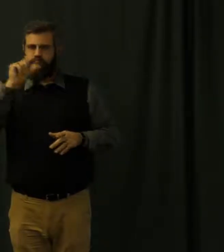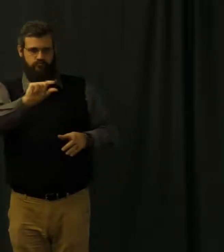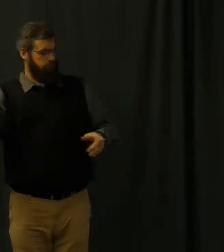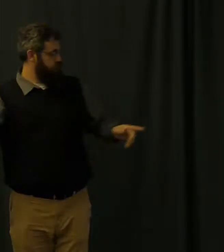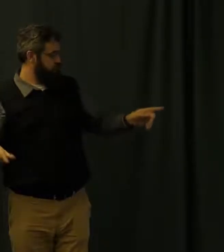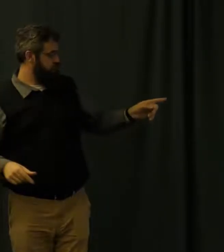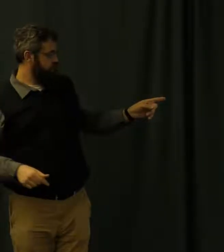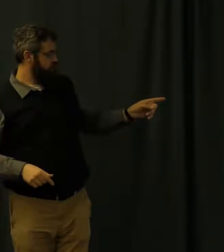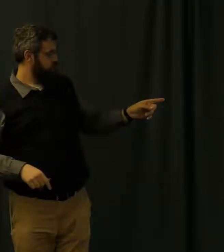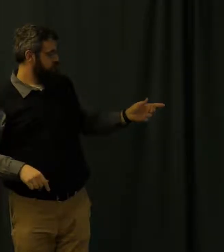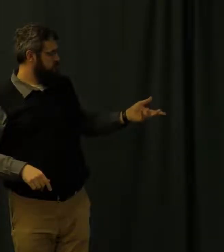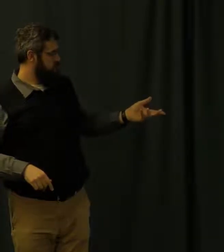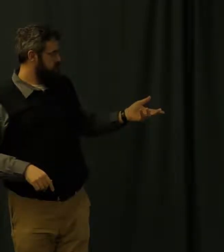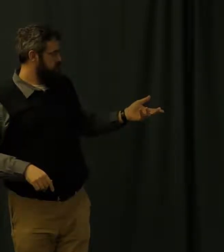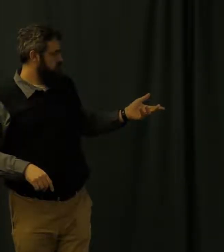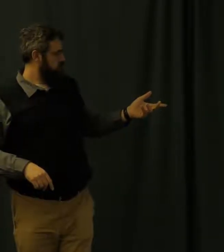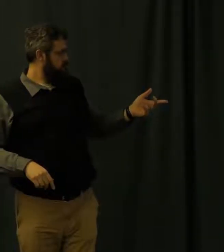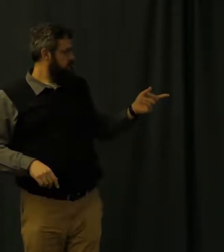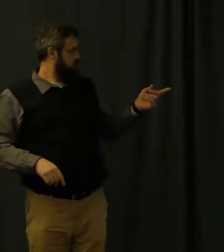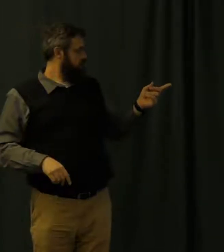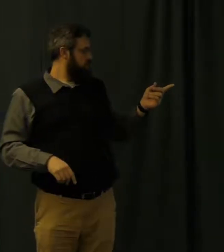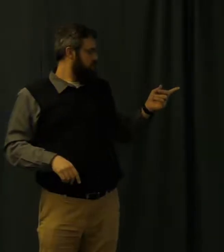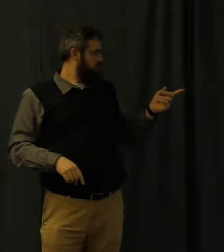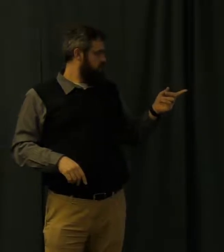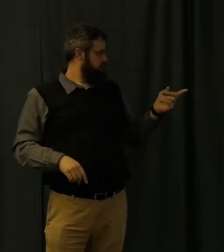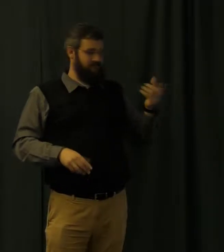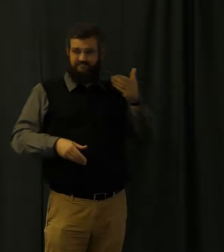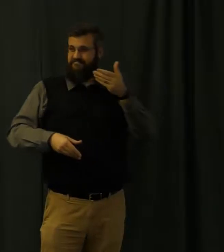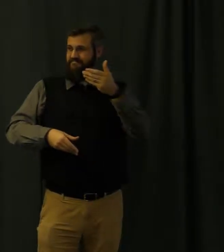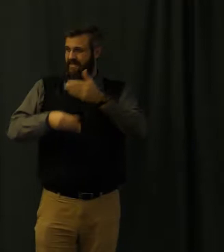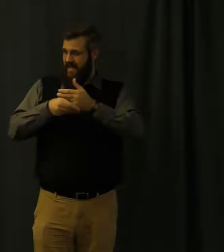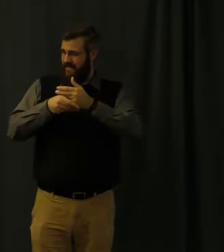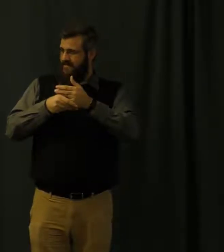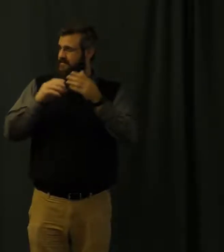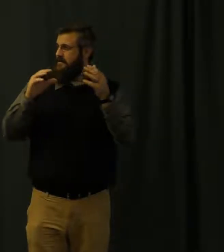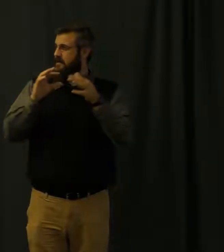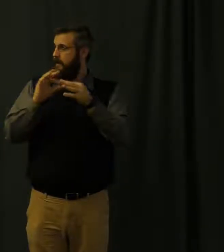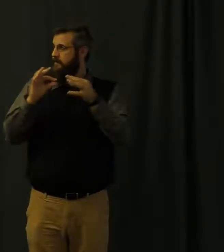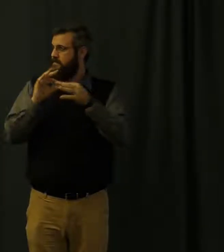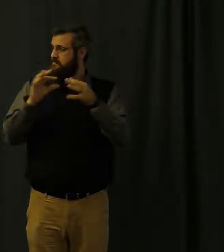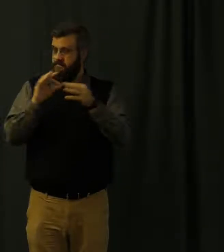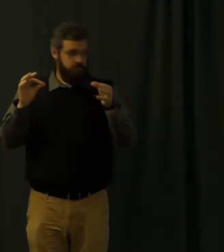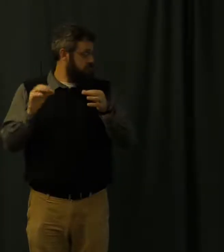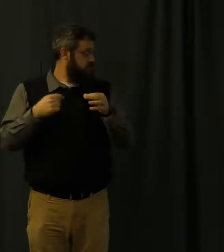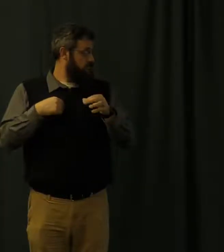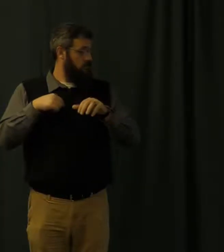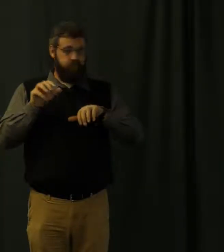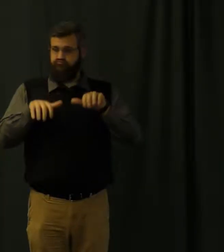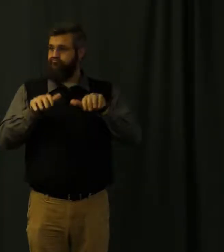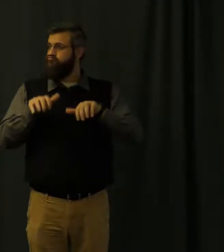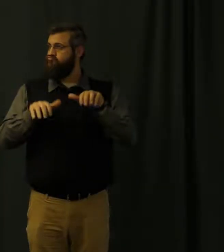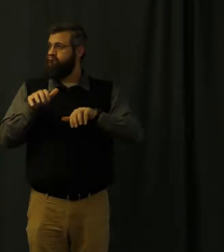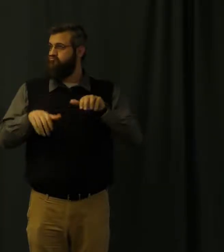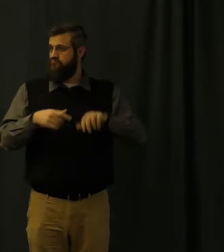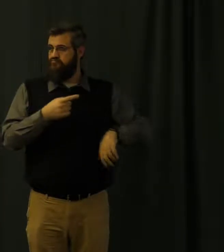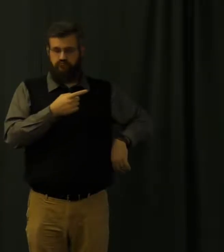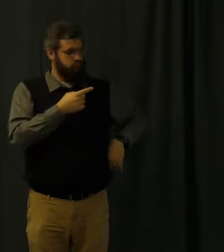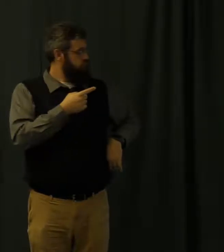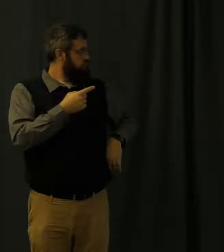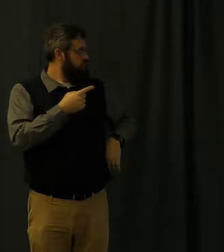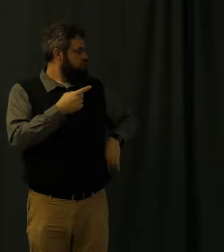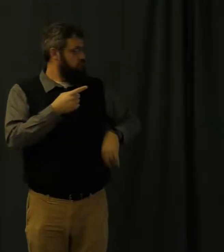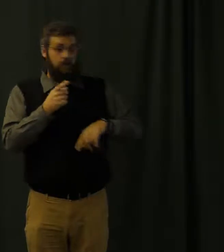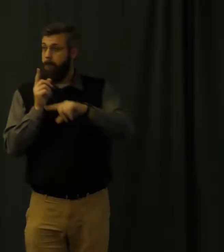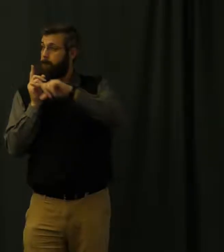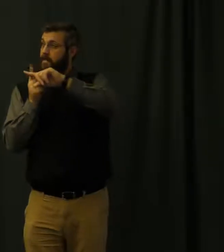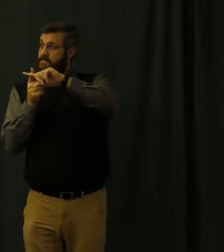here. Insert, comment. And then I start typing. I'm going to do the plus sign.